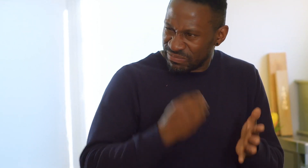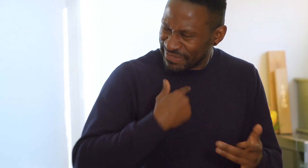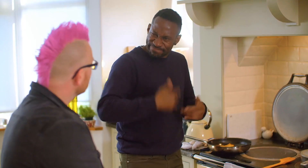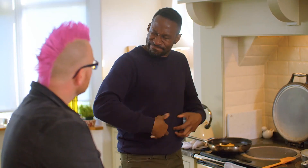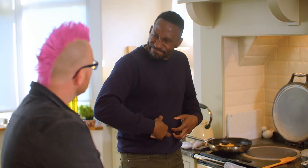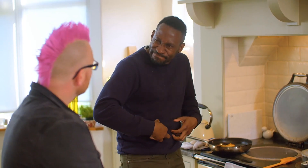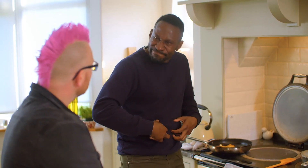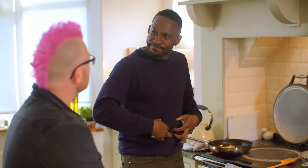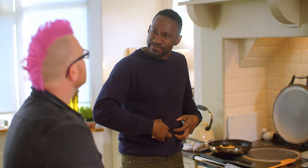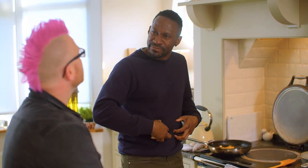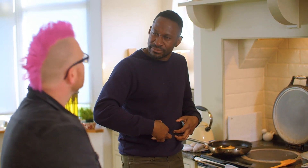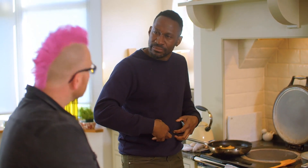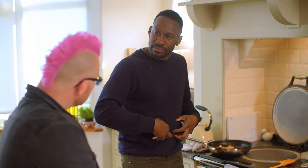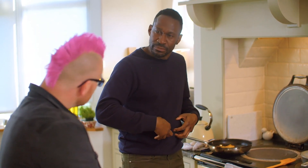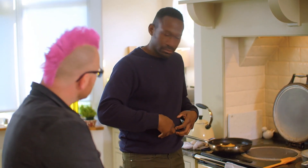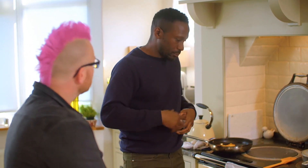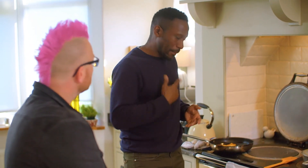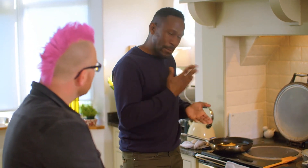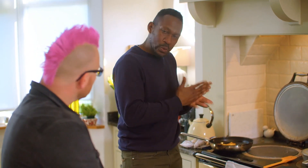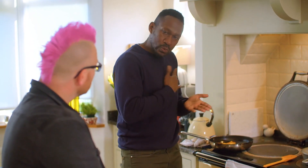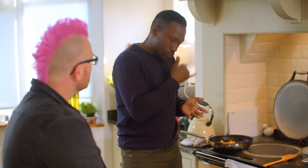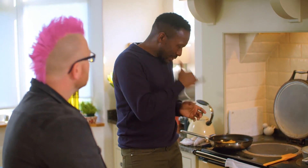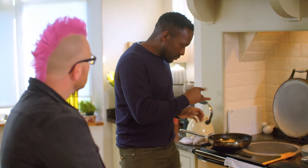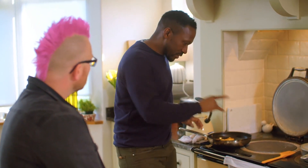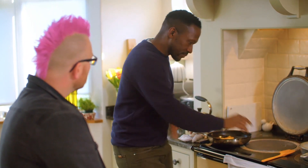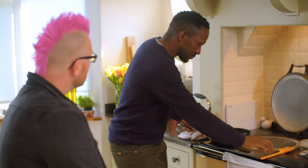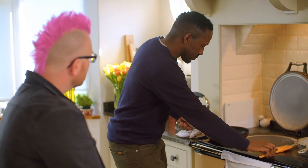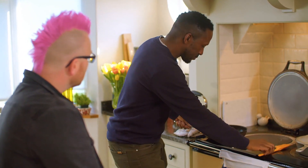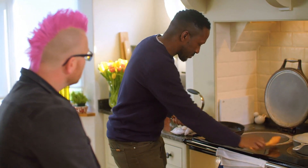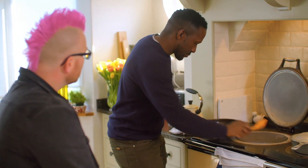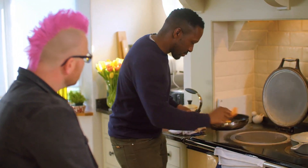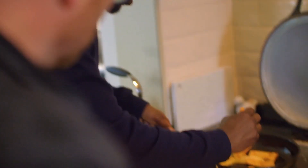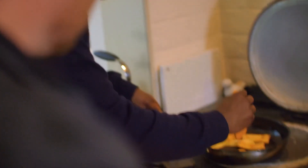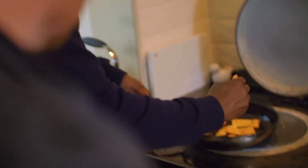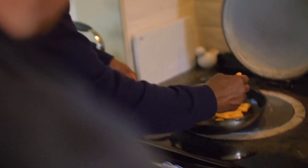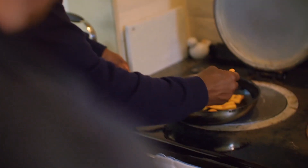hard, you'll get an upset stomach. Make sure you test it, like this.